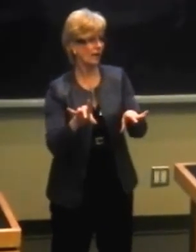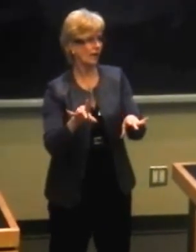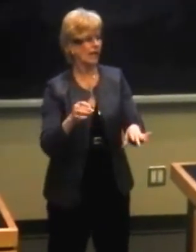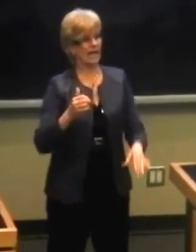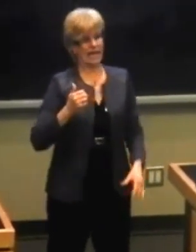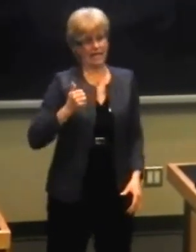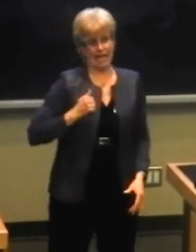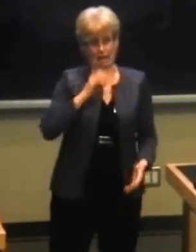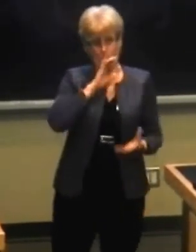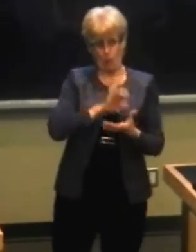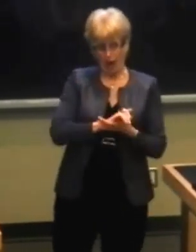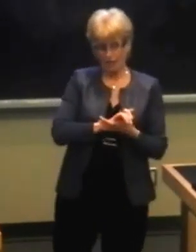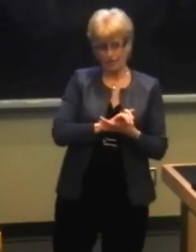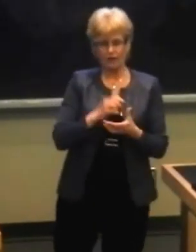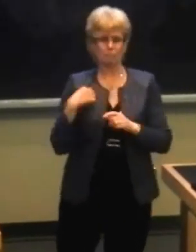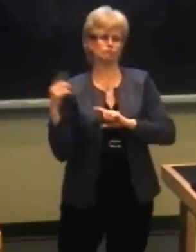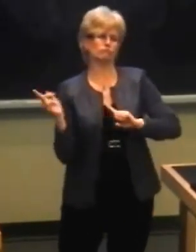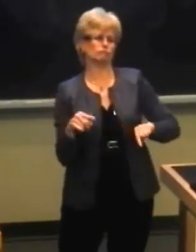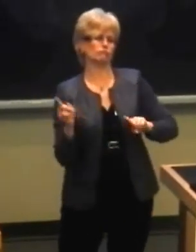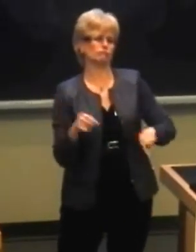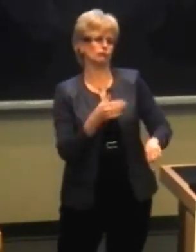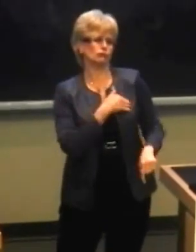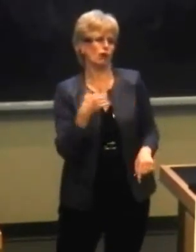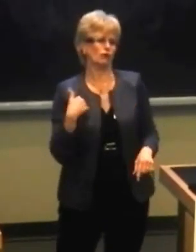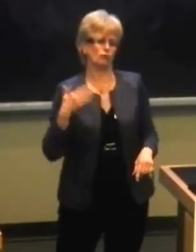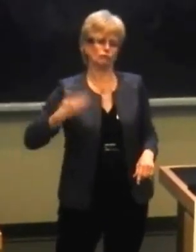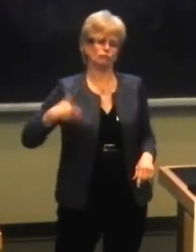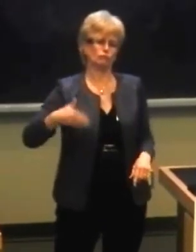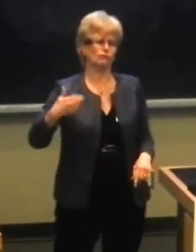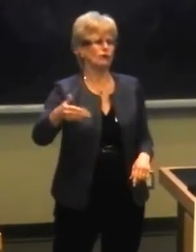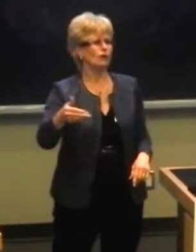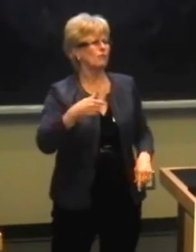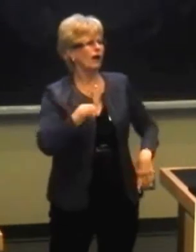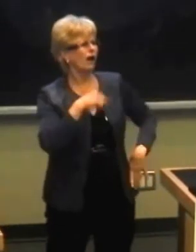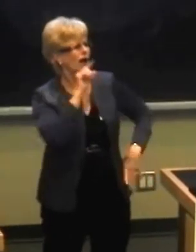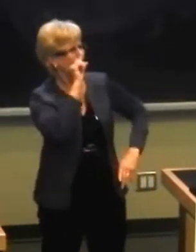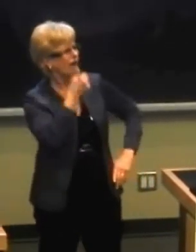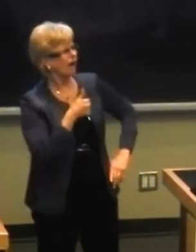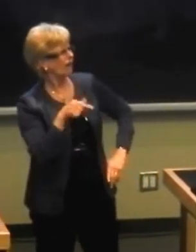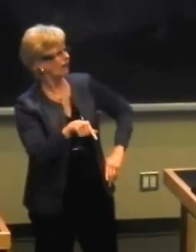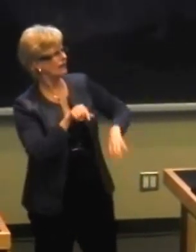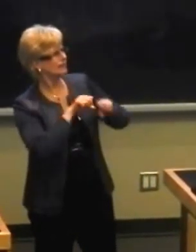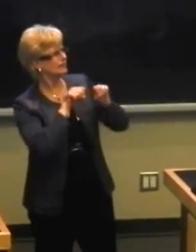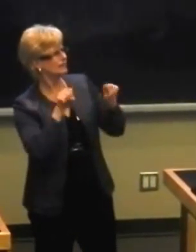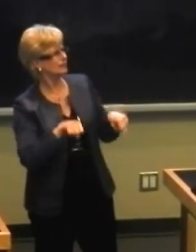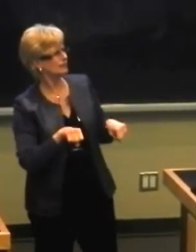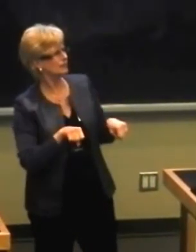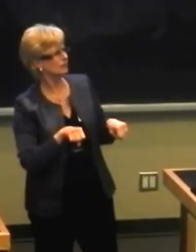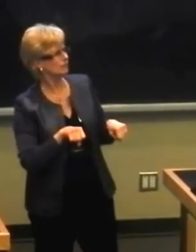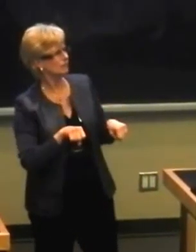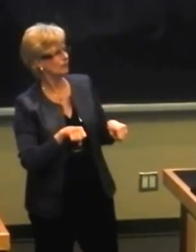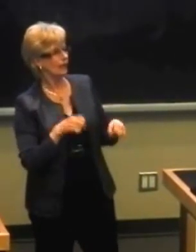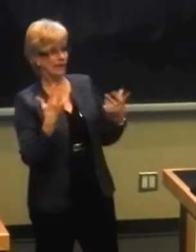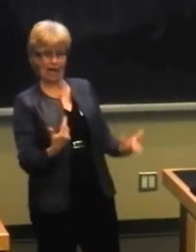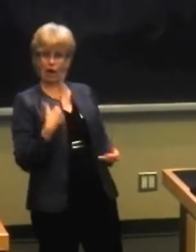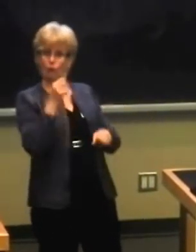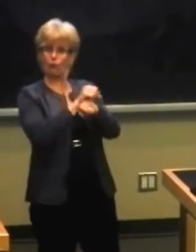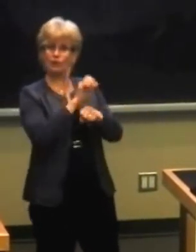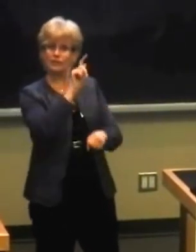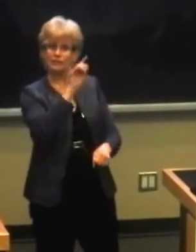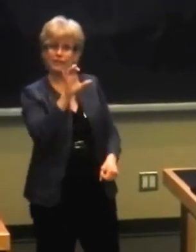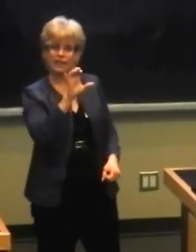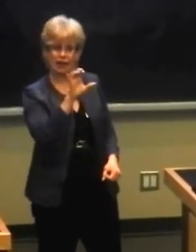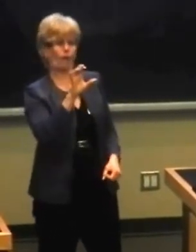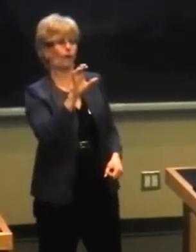Canadian wife, which I do, I've been coming to Toronto for years, and it was always a system that intrigued me. excuse me, so A, to work for the TTC,